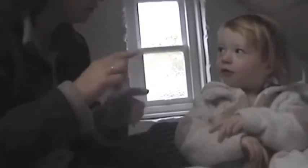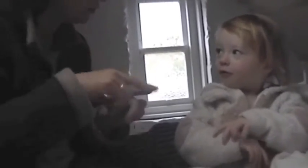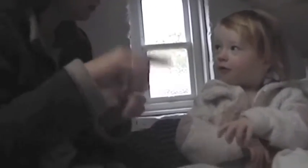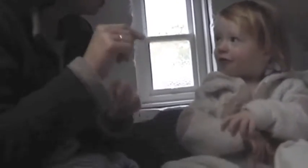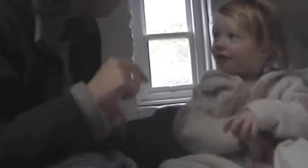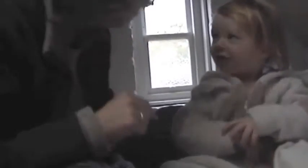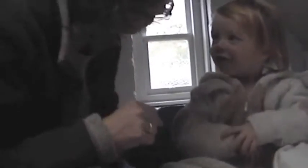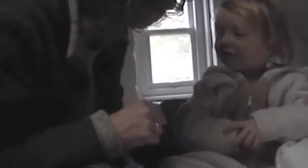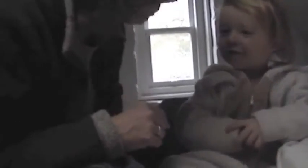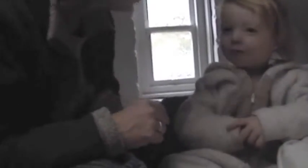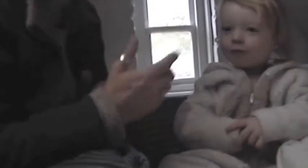moon. Blue moon.